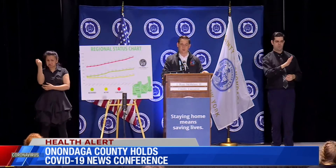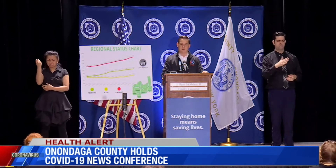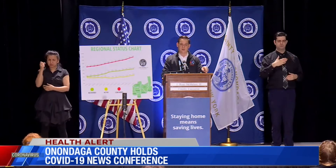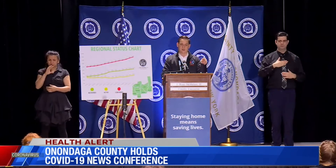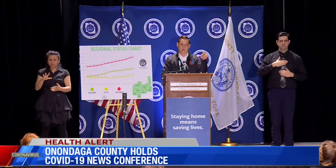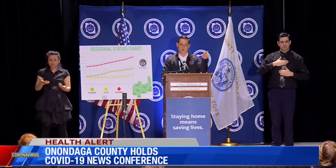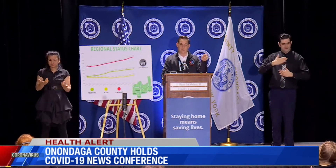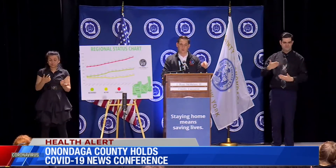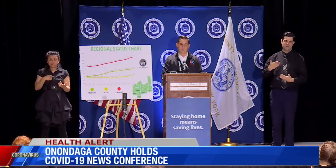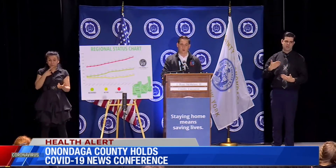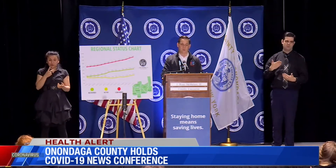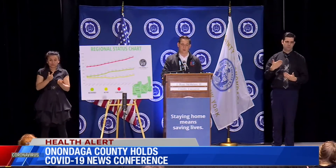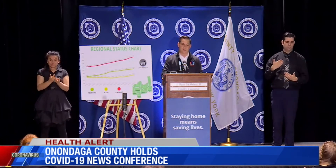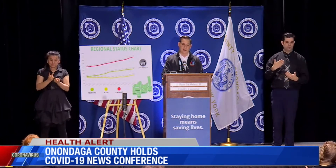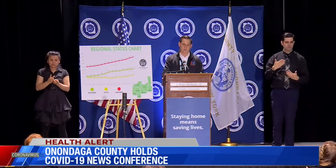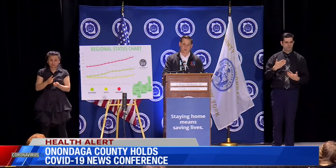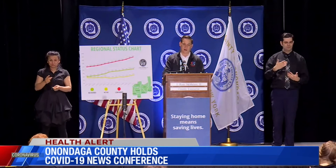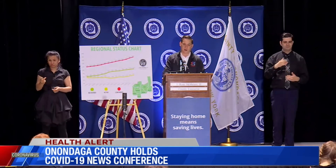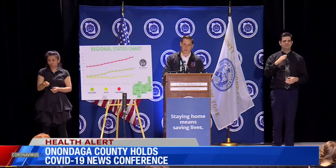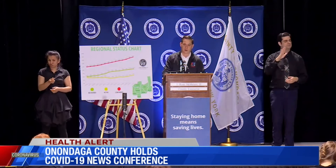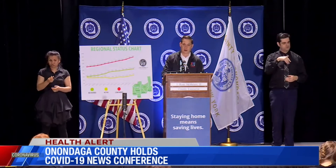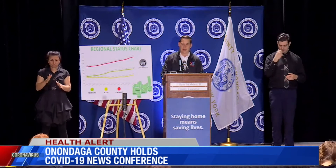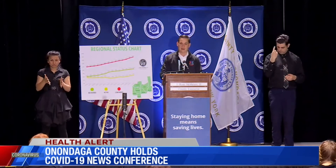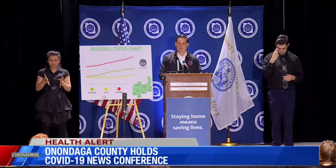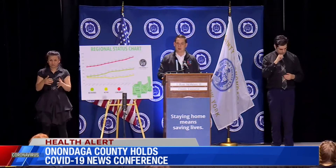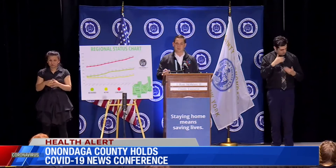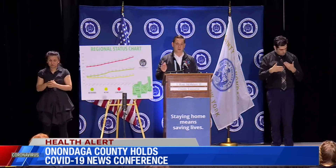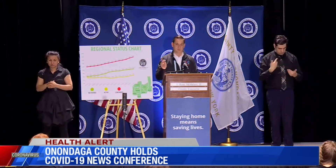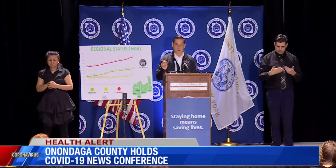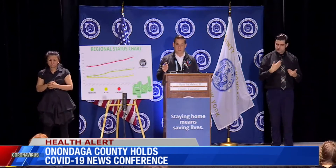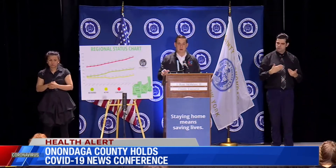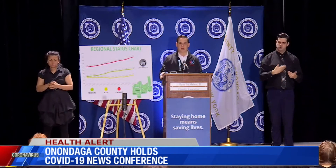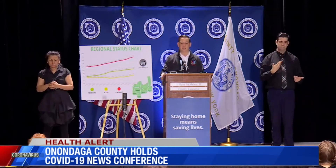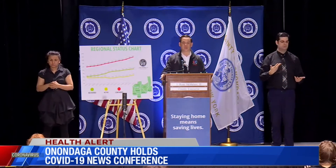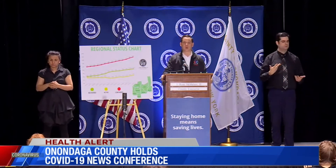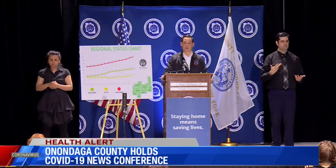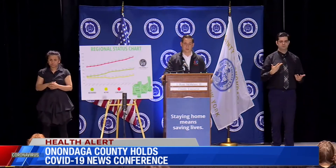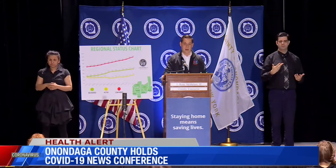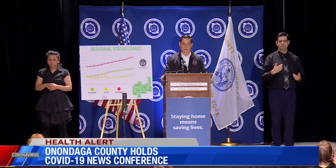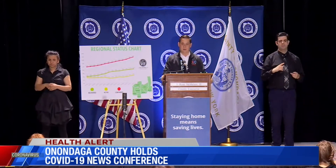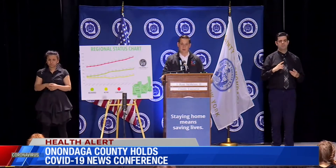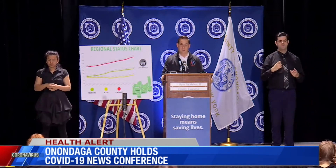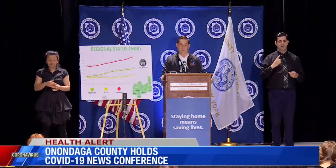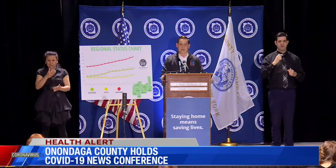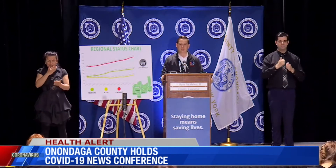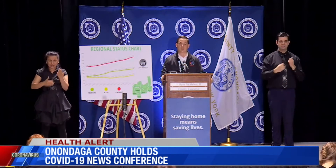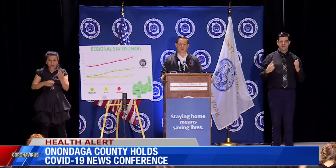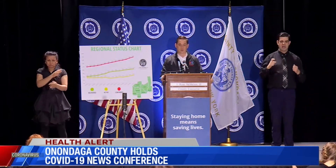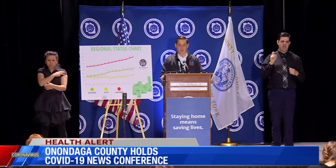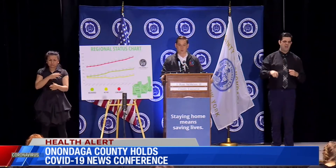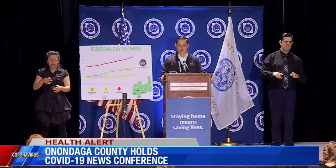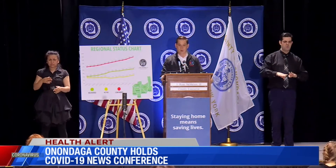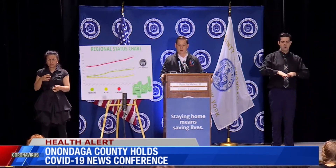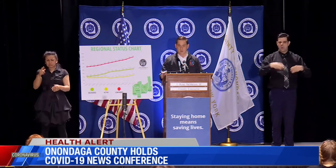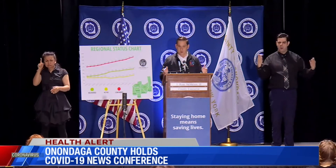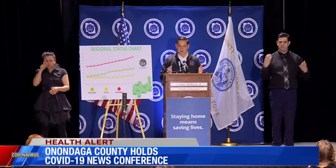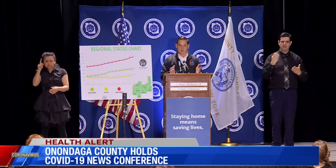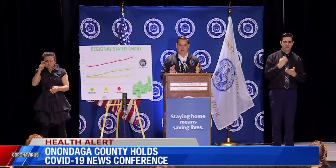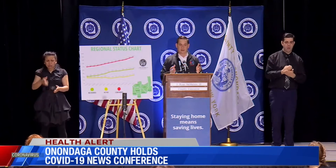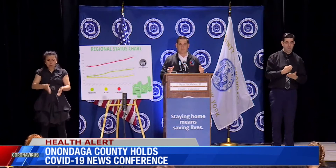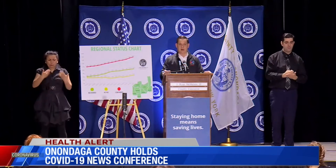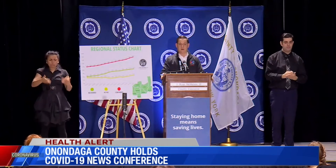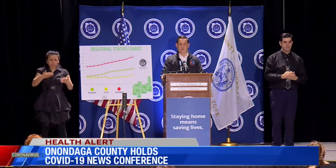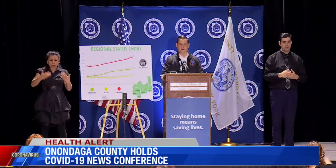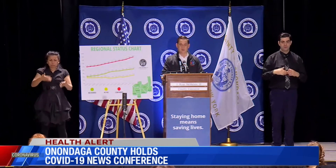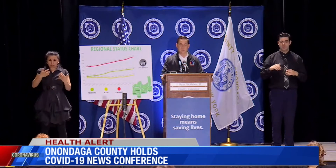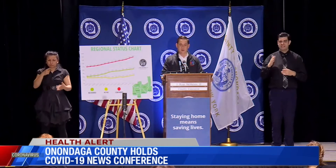For every person saying reopen the economy right now, I have as many people emailing and screaming at me that it's too soon. So we have to